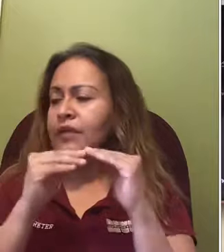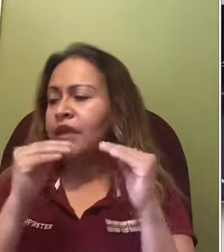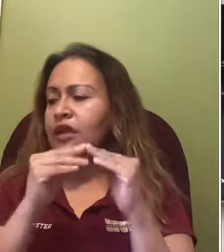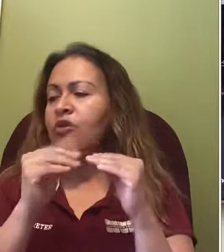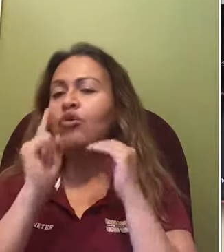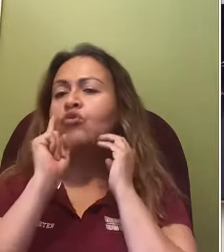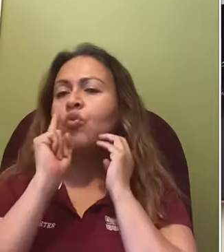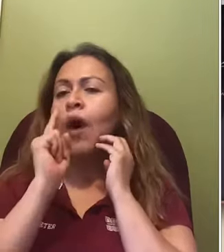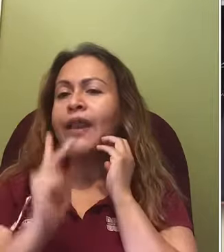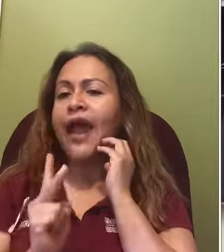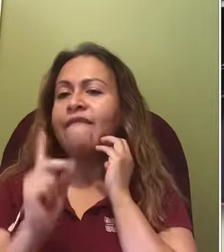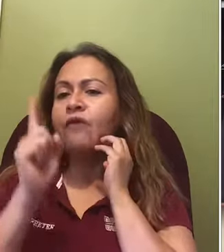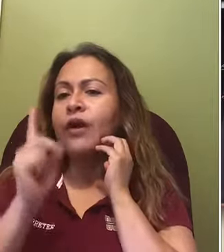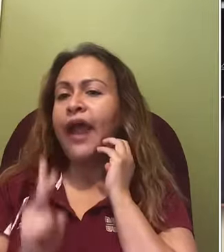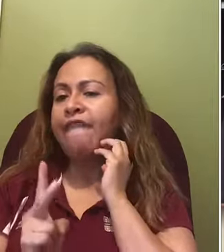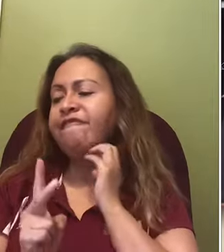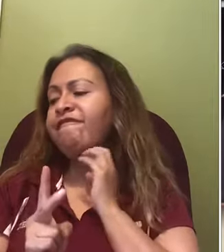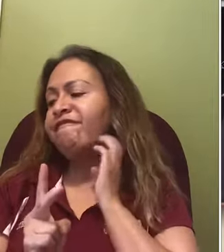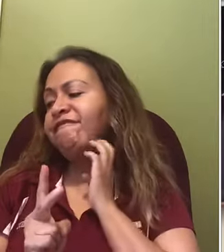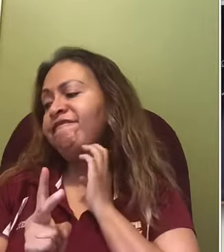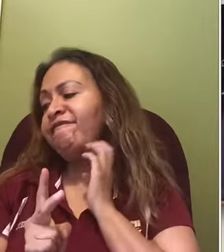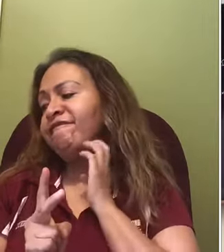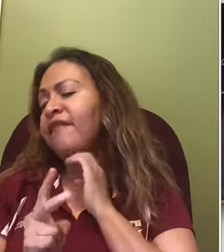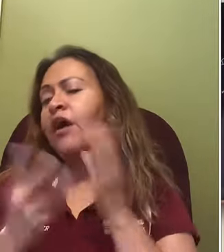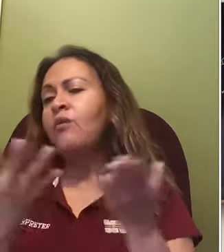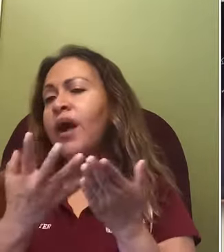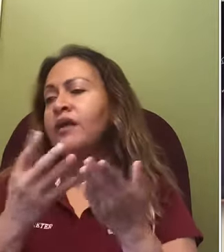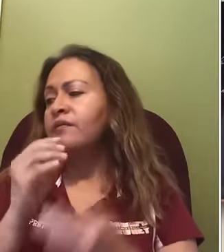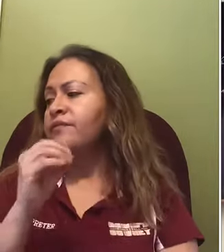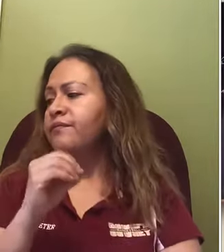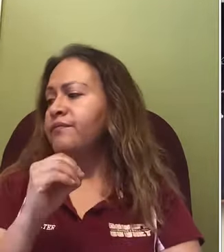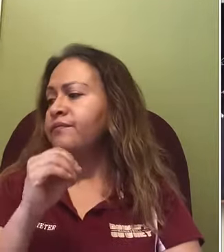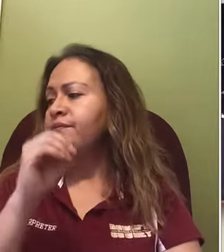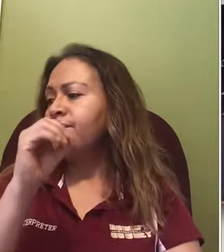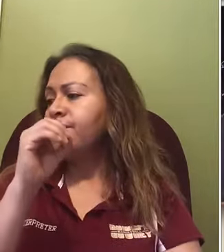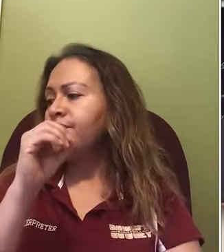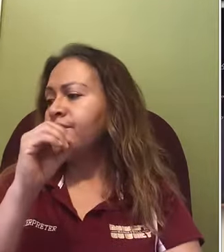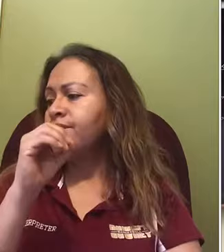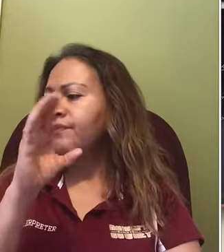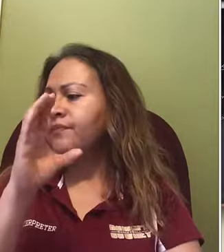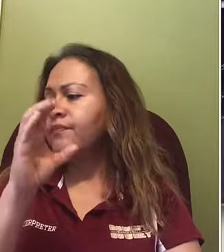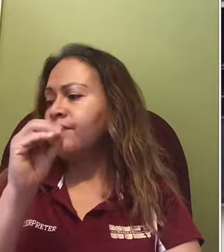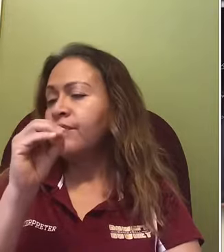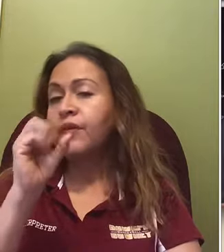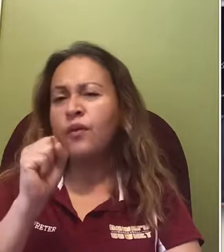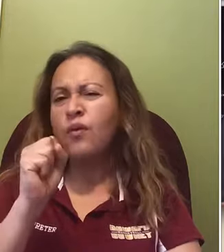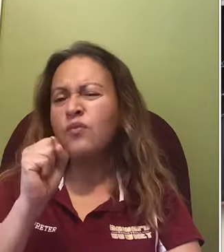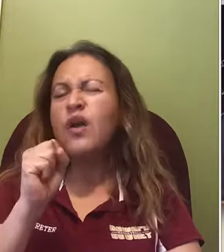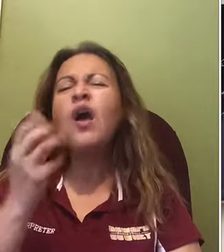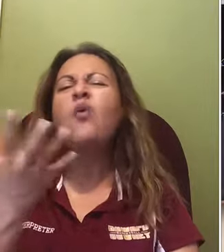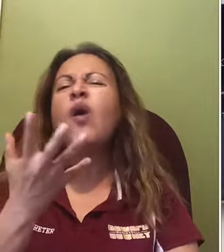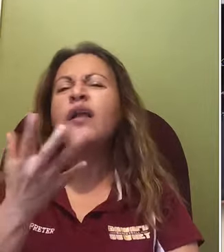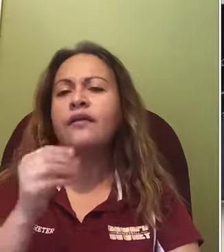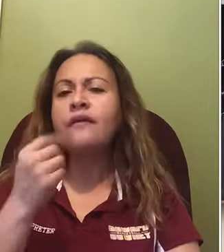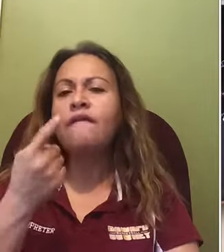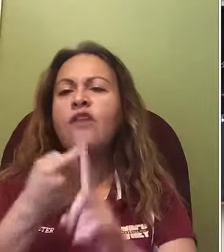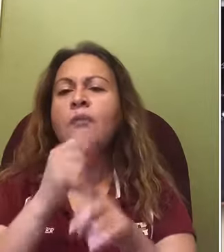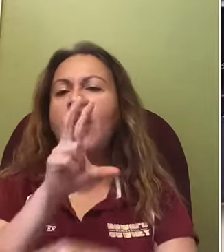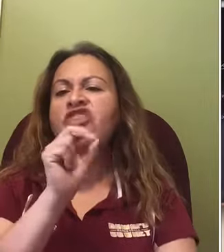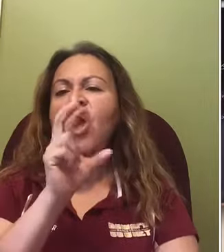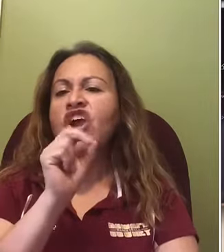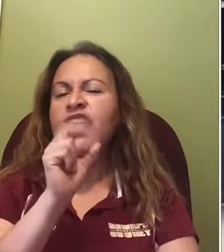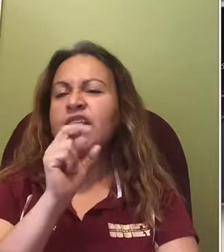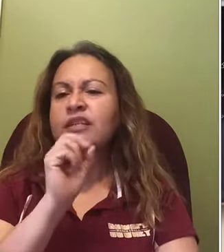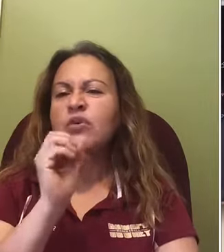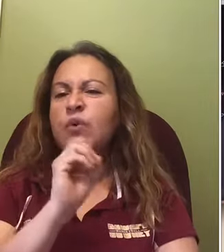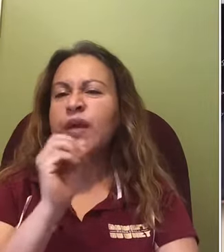1/2. Now, what is the cosine? What is the cosine of 30 degrees? Once